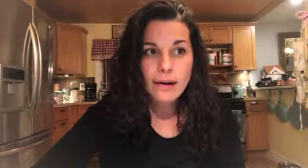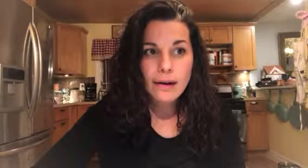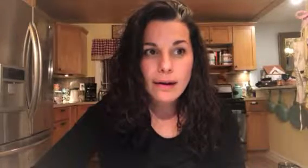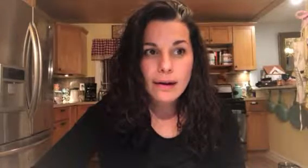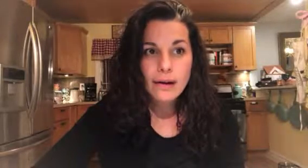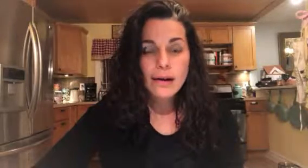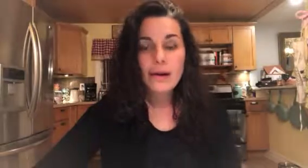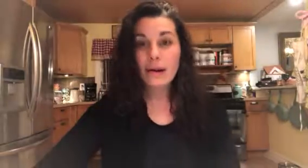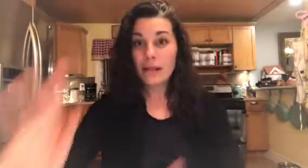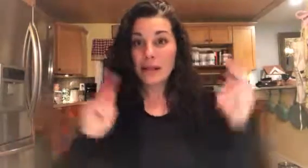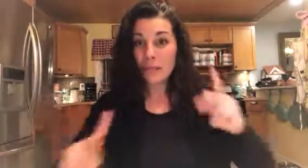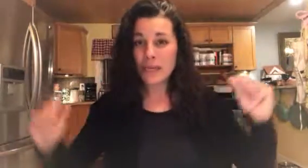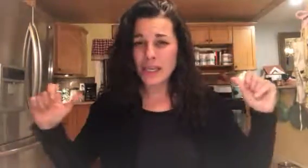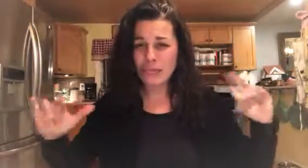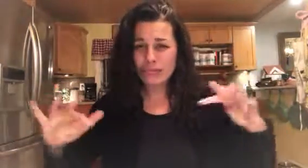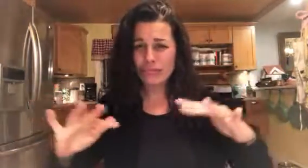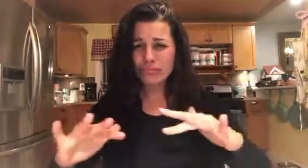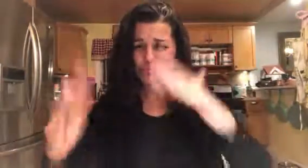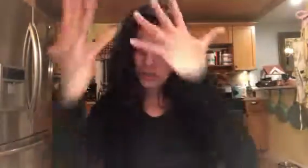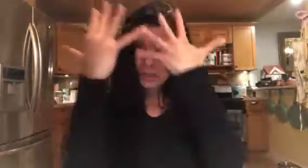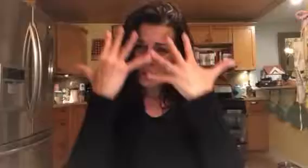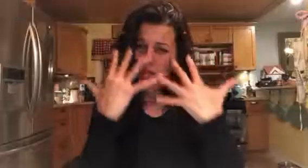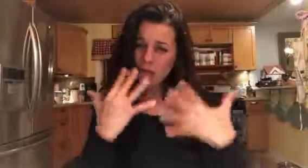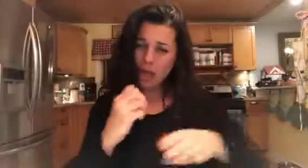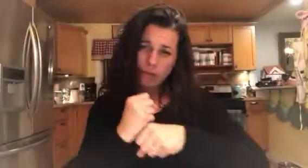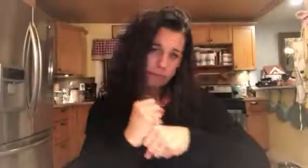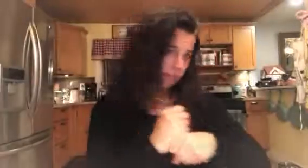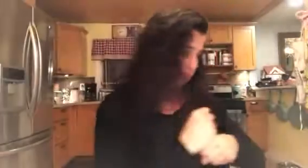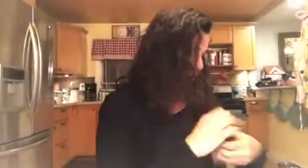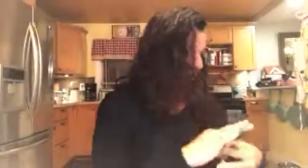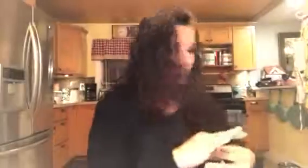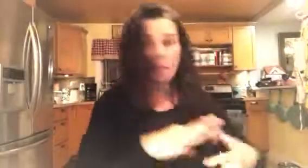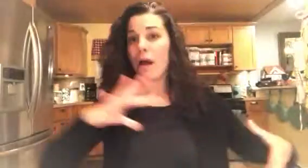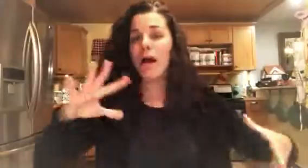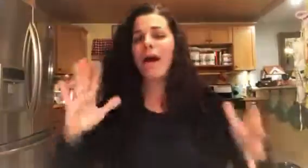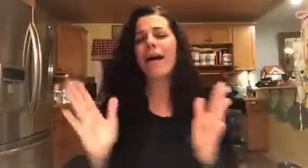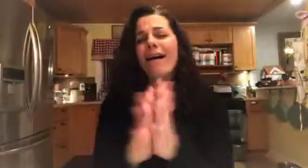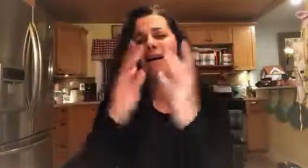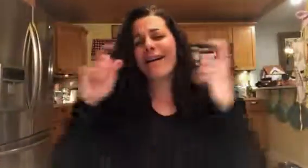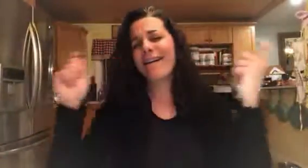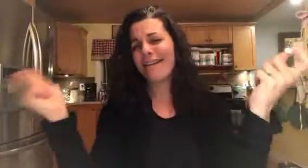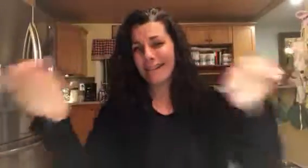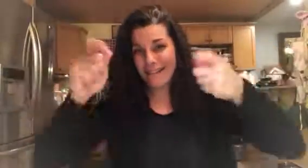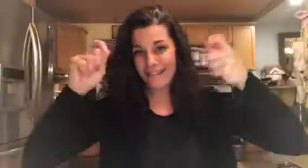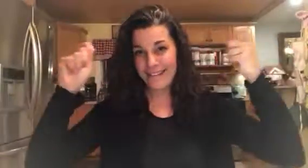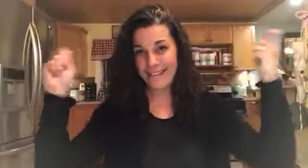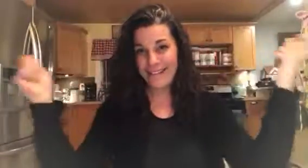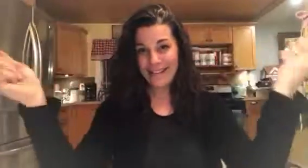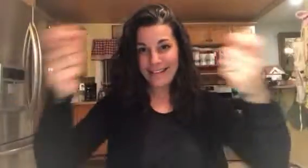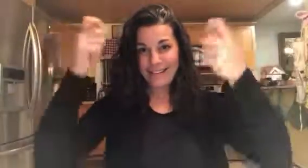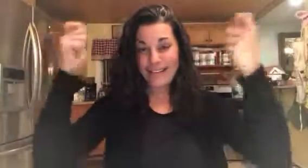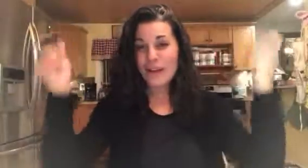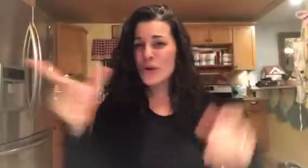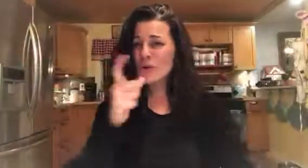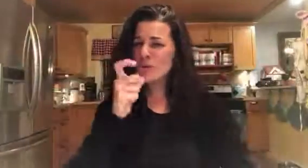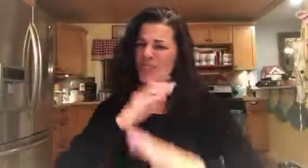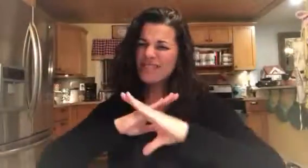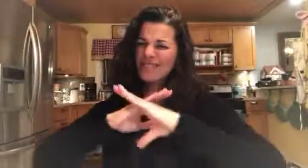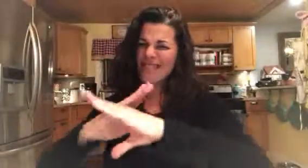And every chain will break, his broken hearts declare his praise. But who can